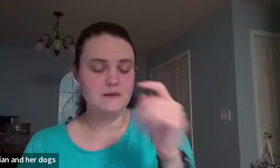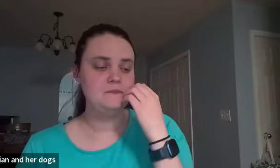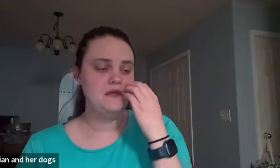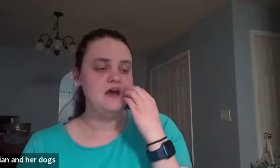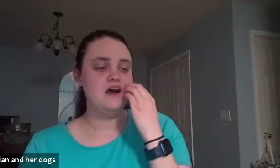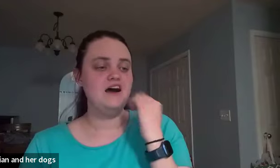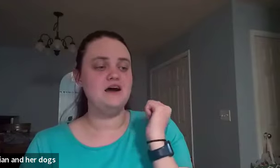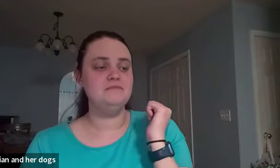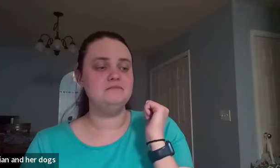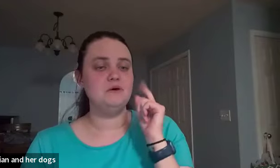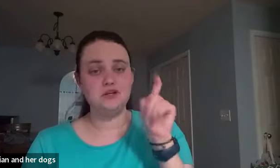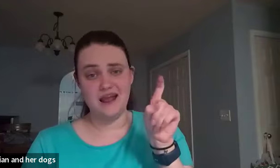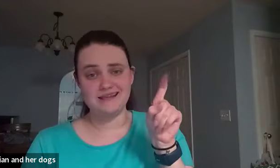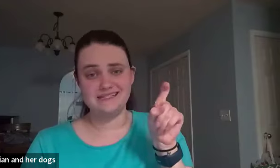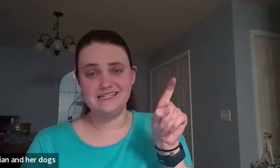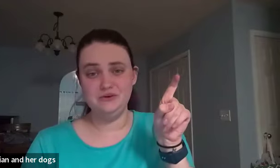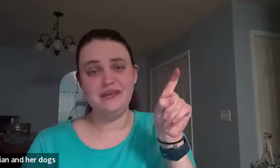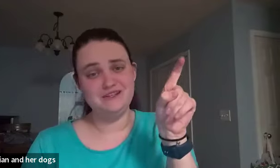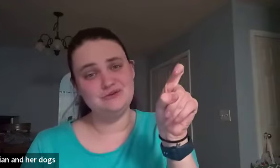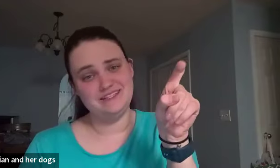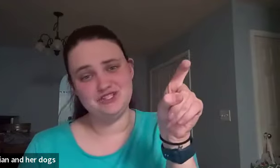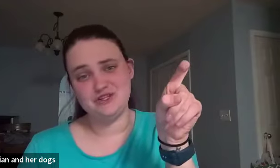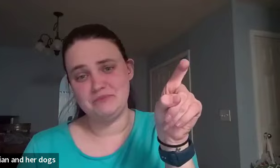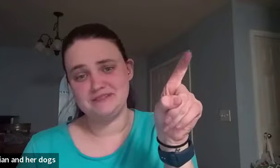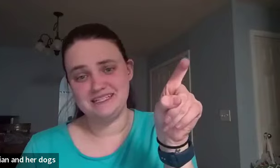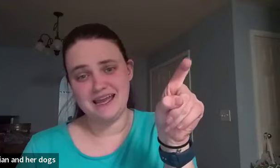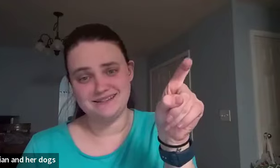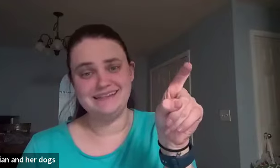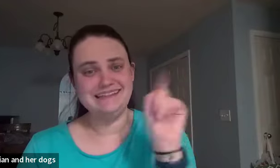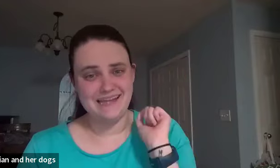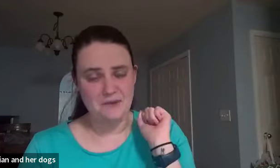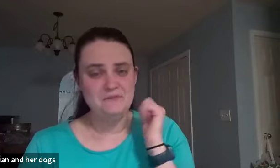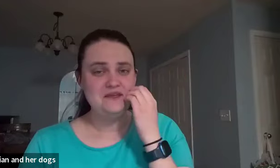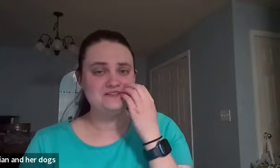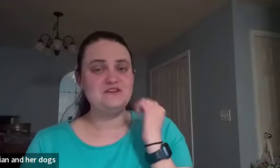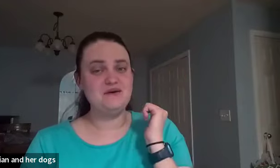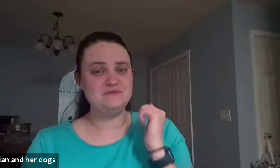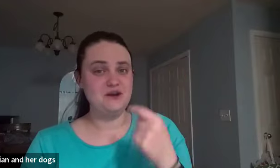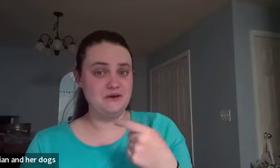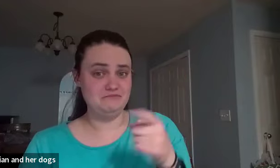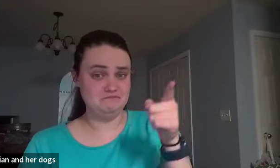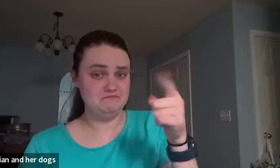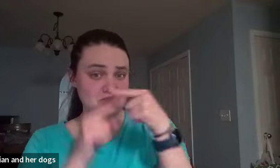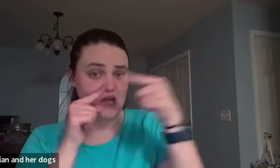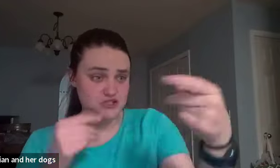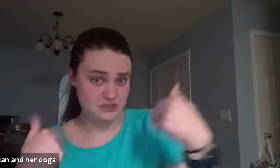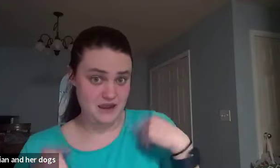dot. But when you're asking, you can do like just a little bouncy asking. Yeah. So that was me going, allergies you